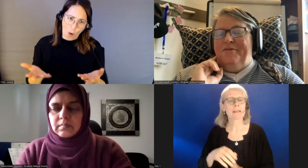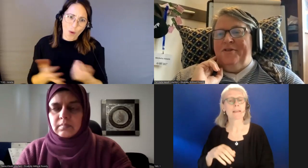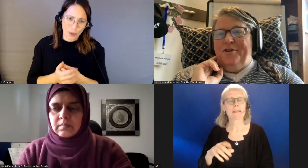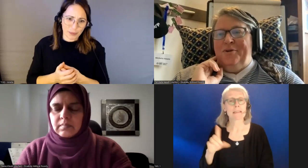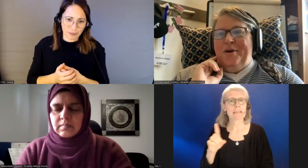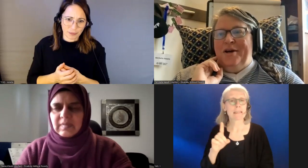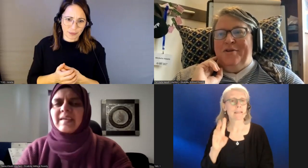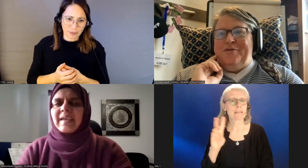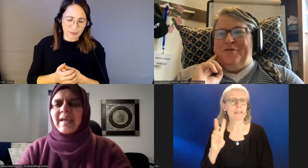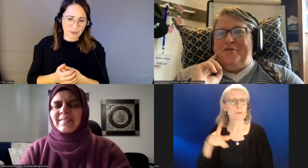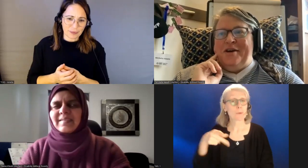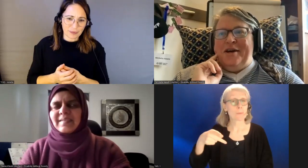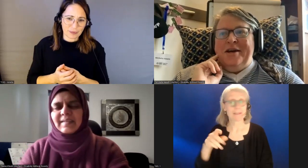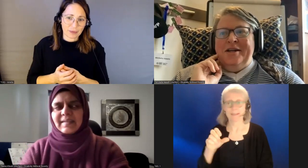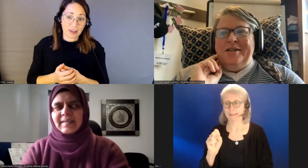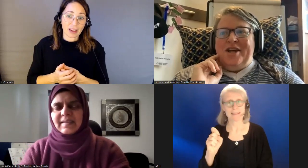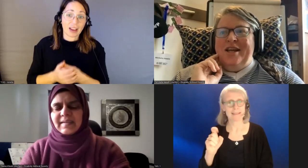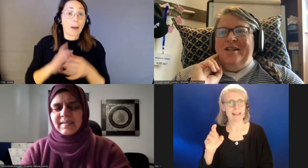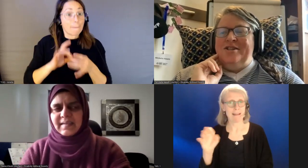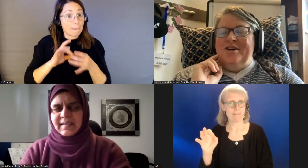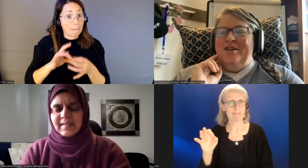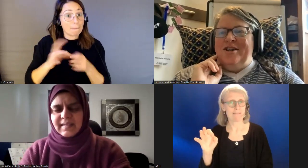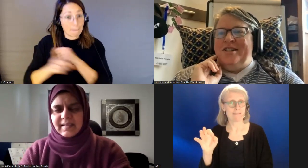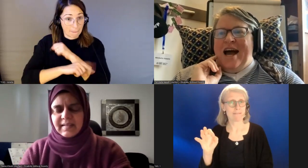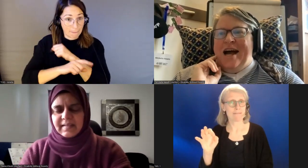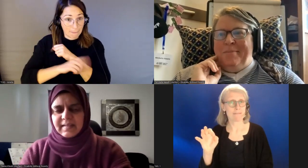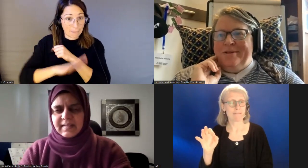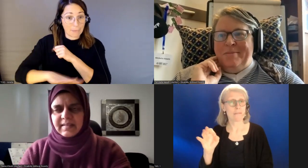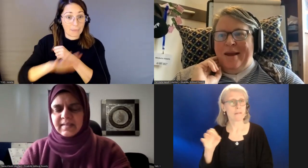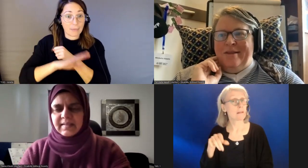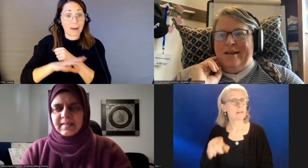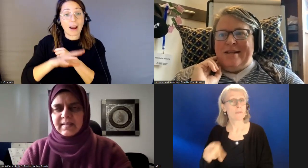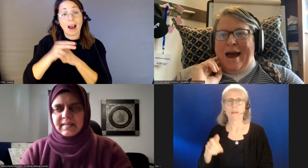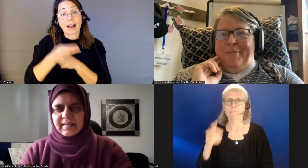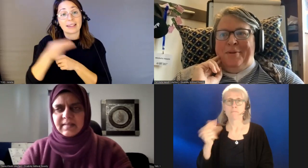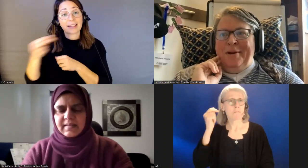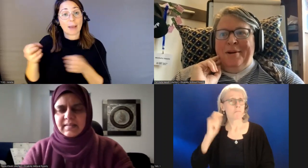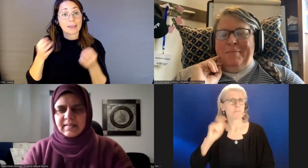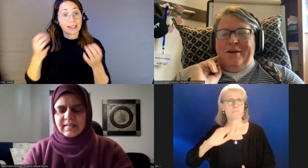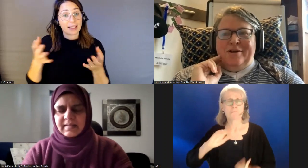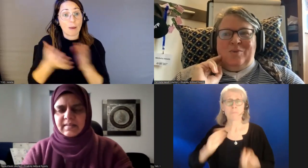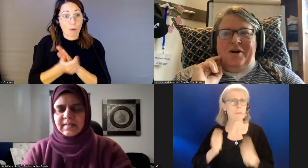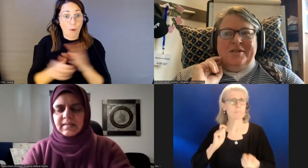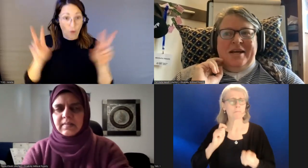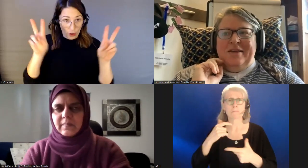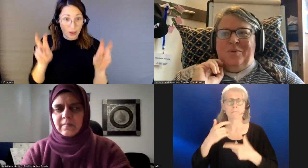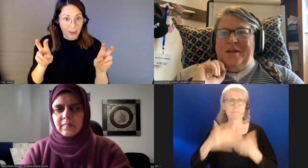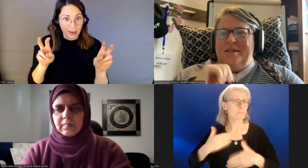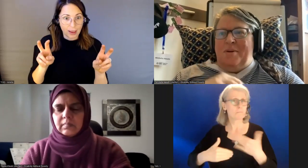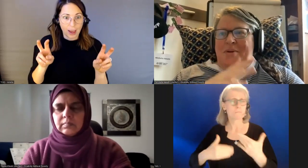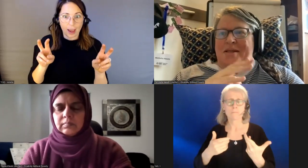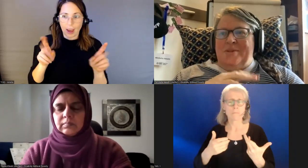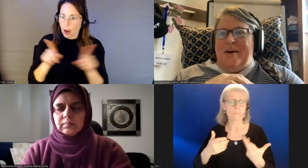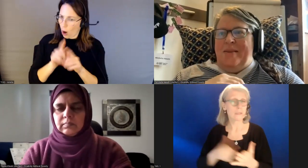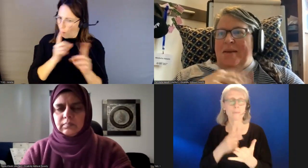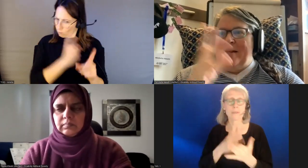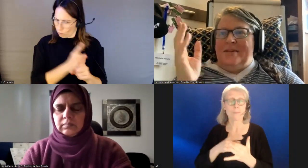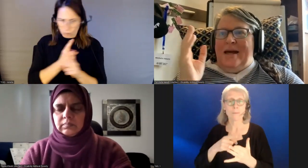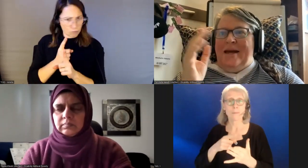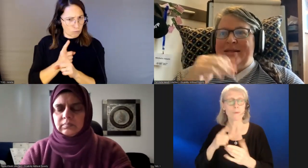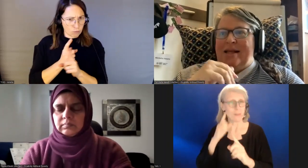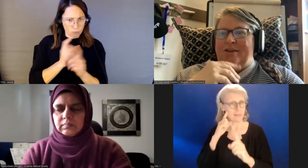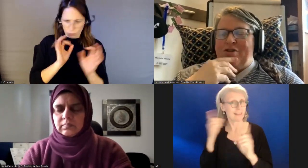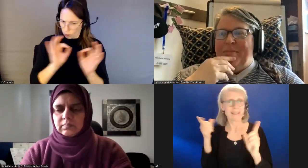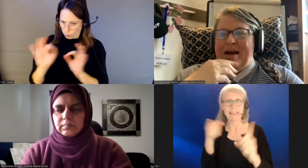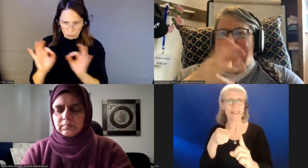DWP staff who have turned on a dime to make things happen, because one day the wind's blowing this way and the